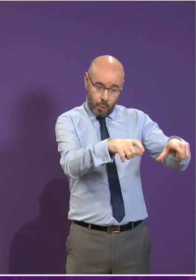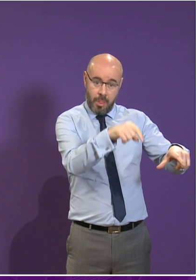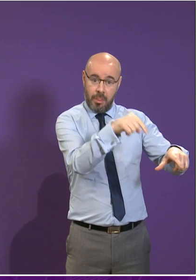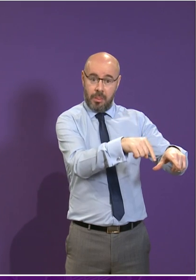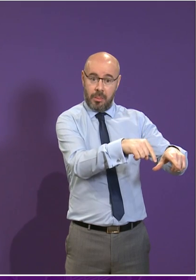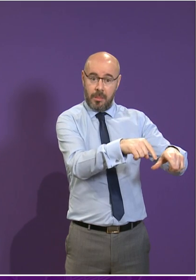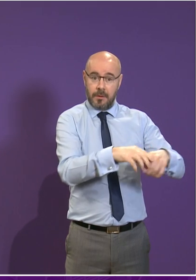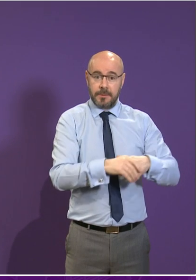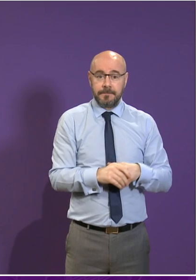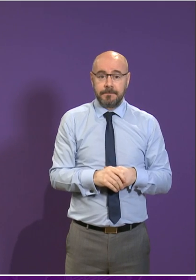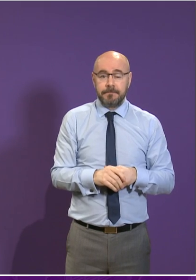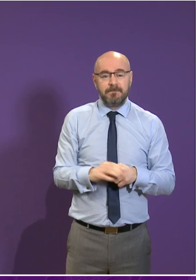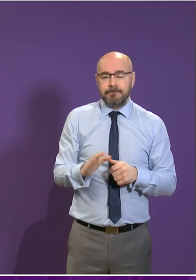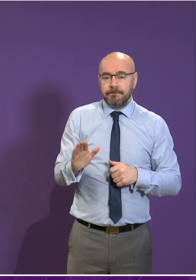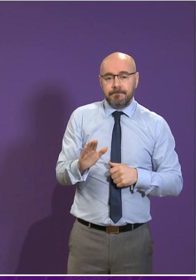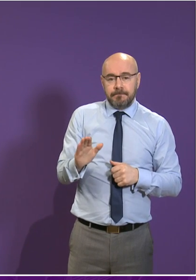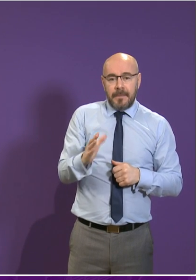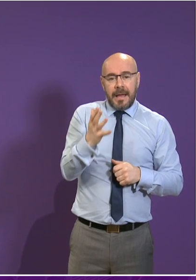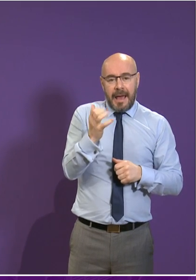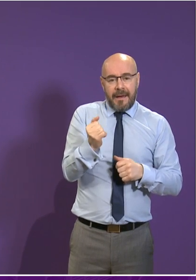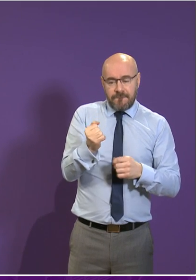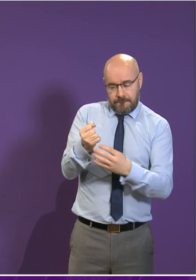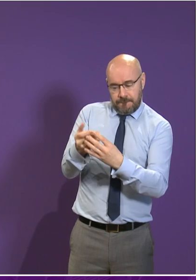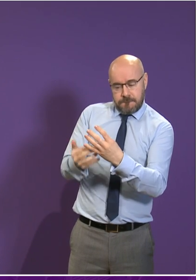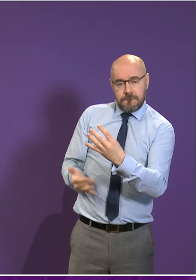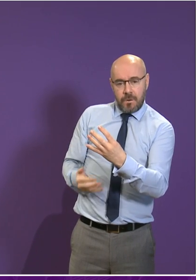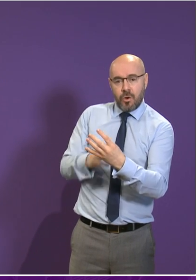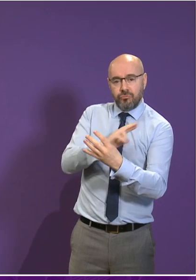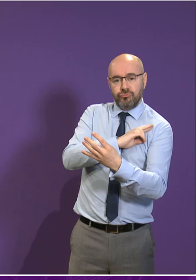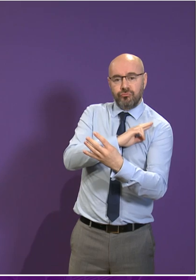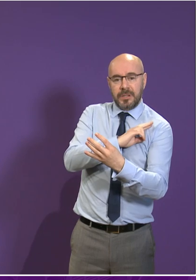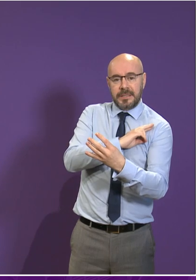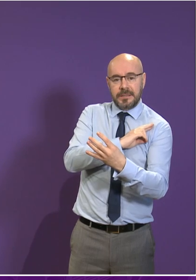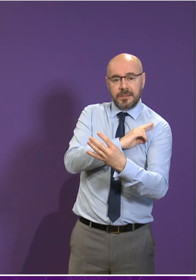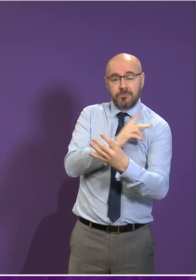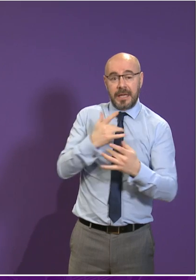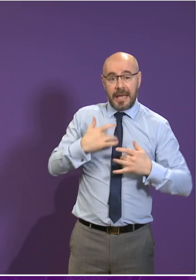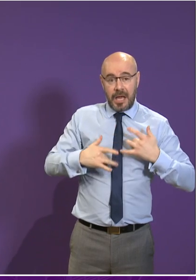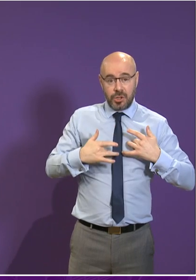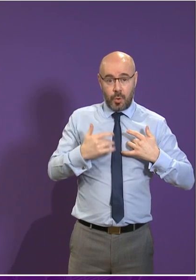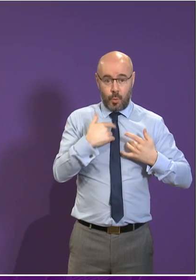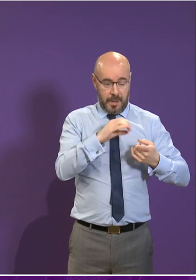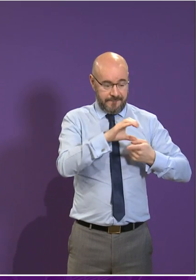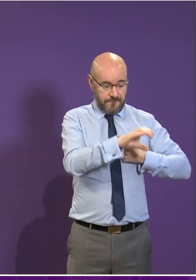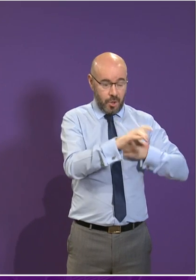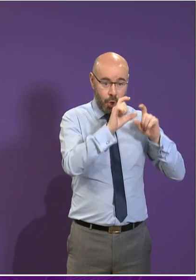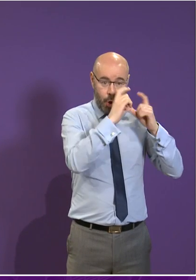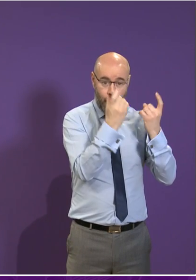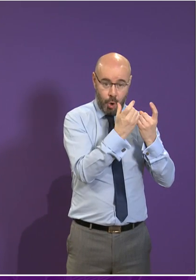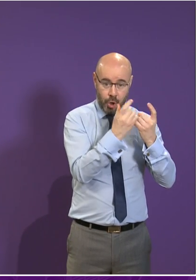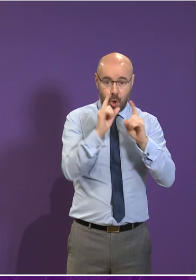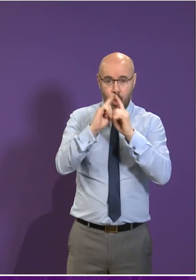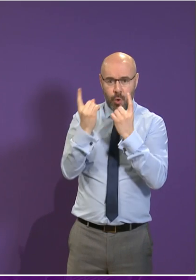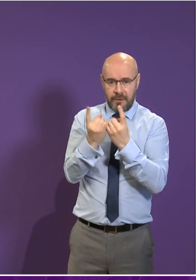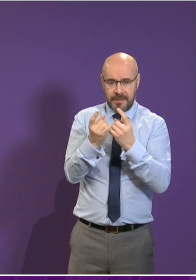No, I mean, I think there will be other reasons. Interestingly, we fund both colleges and universities, and the figures are